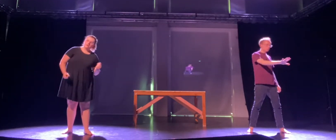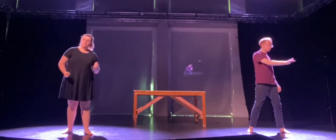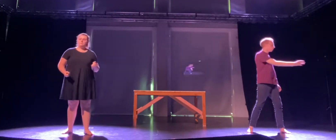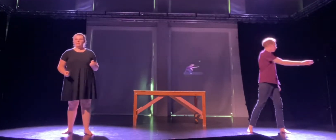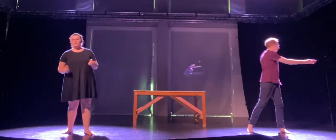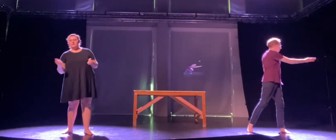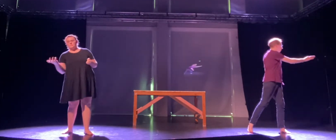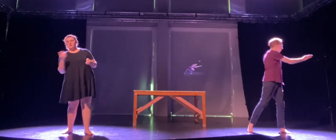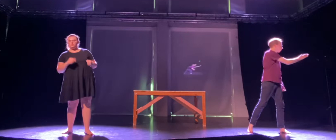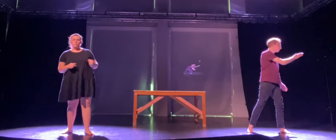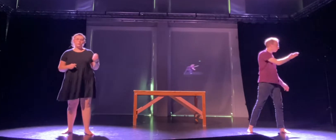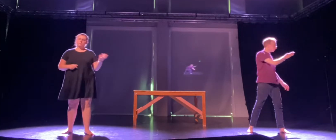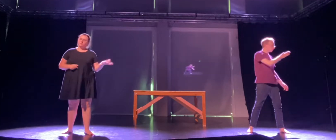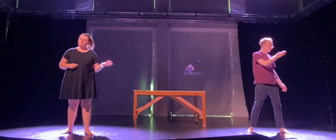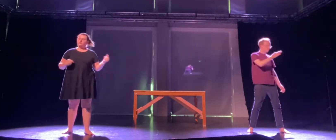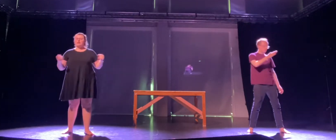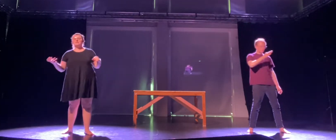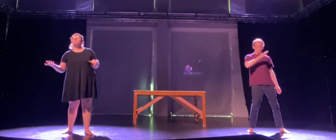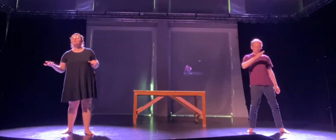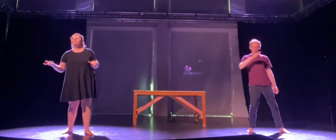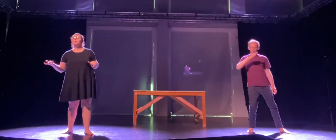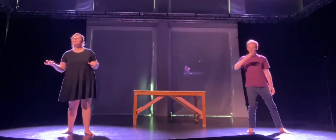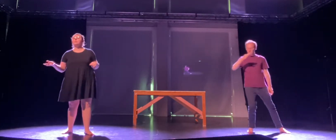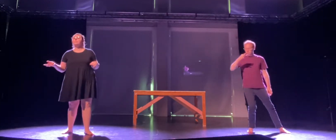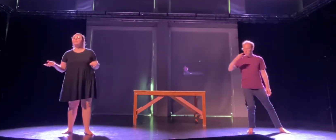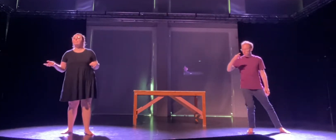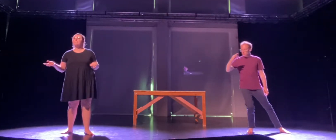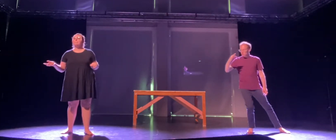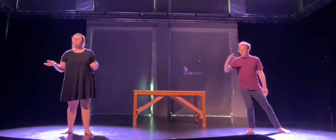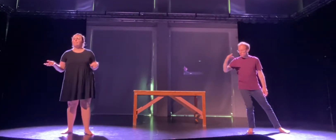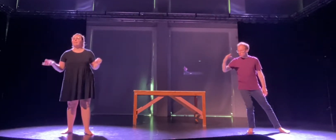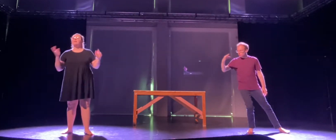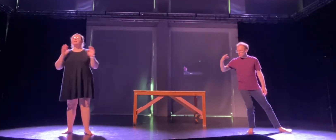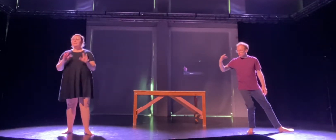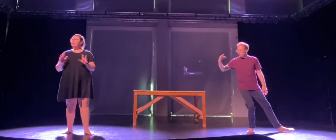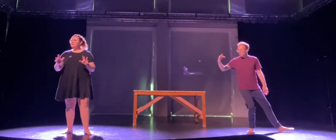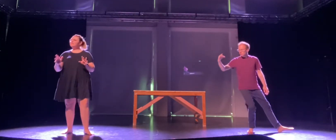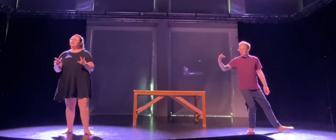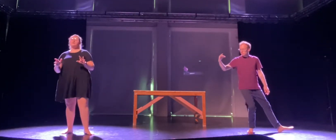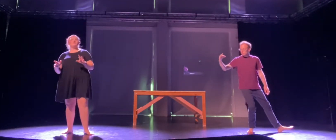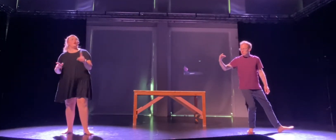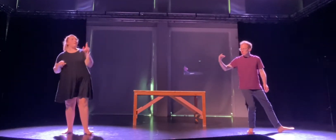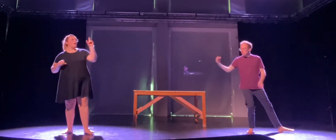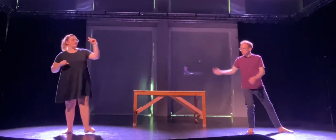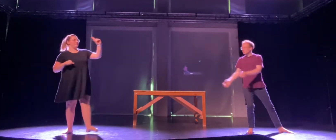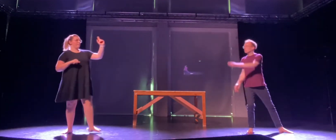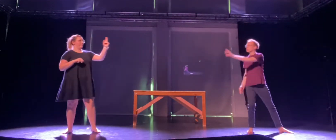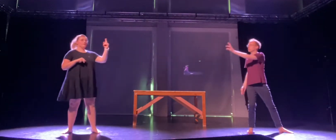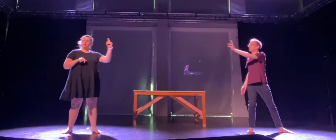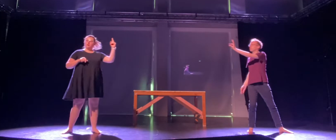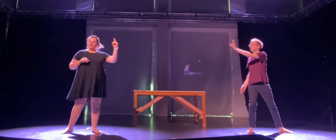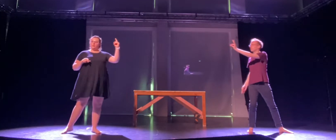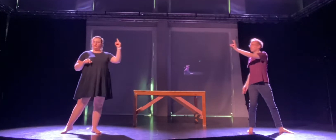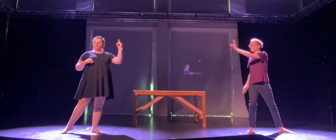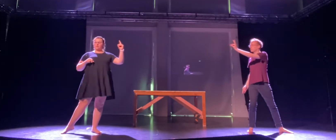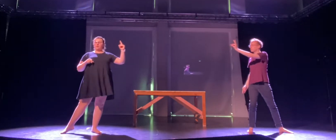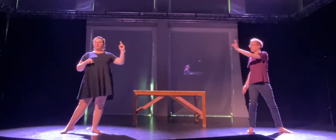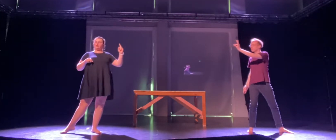Bigger the mass, bigger the warp. Smaller the mass, smaller the warp. Now let's say that you've got a particle that wants to travel across the